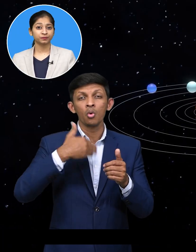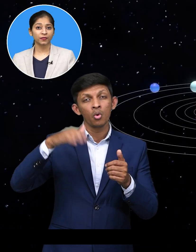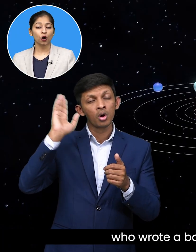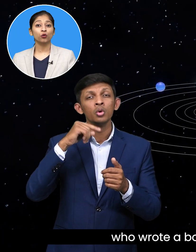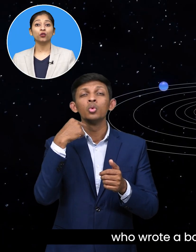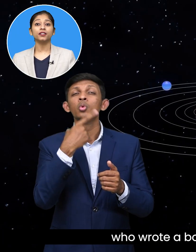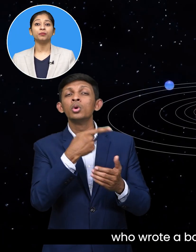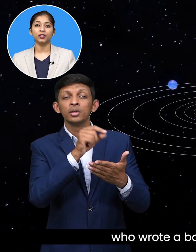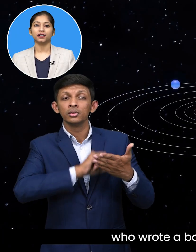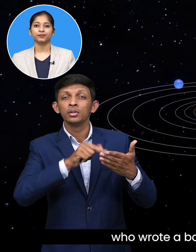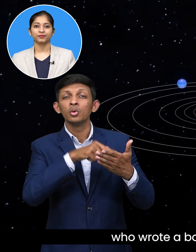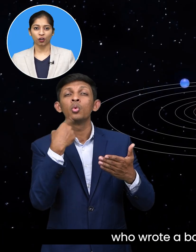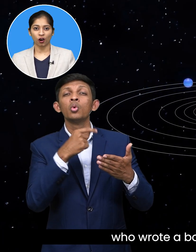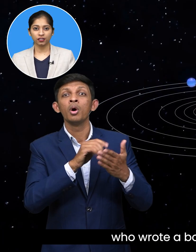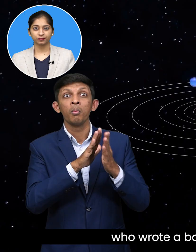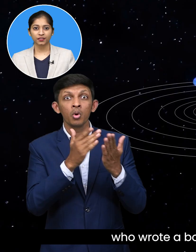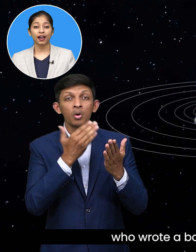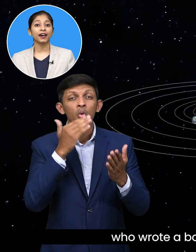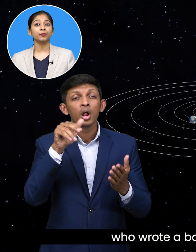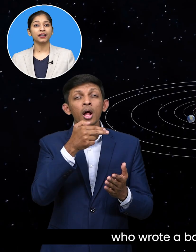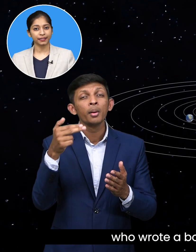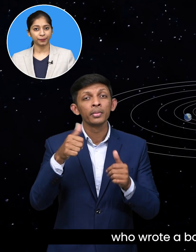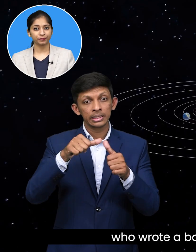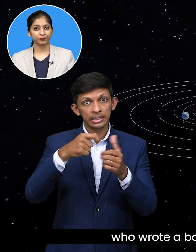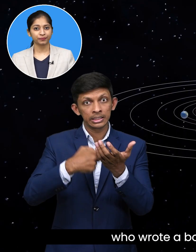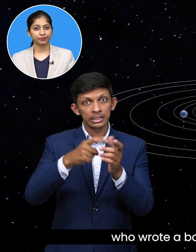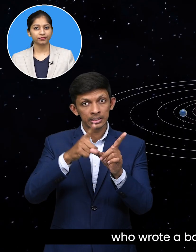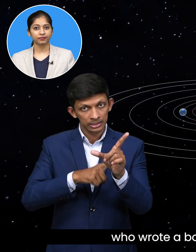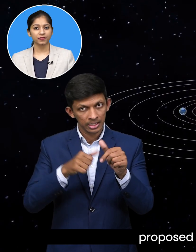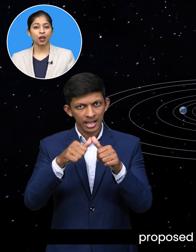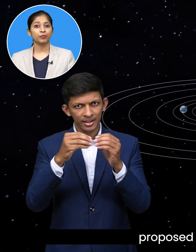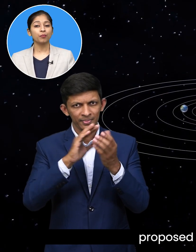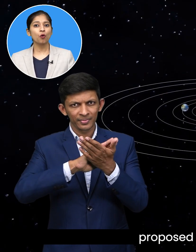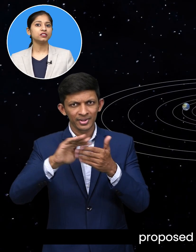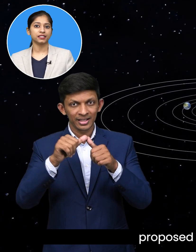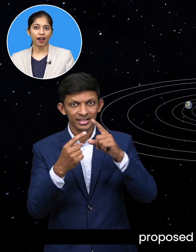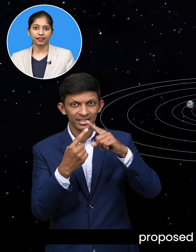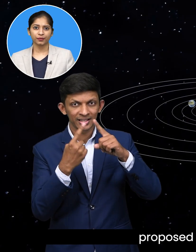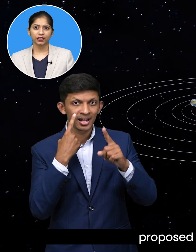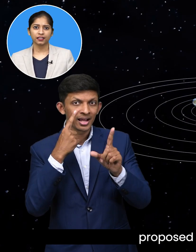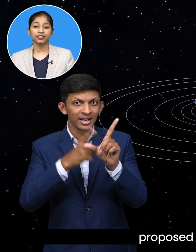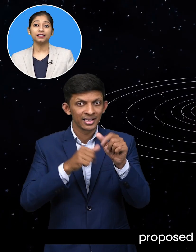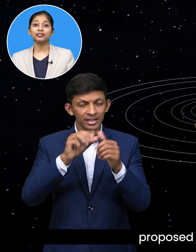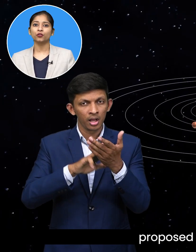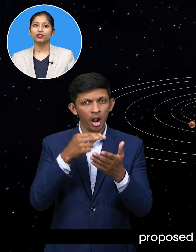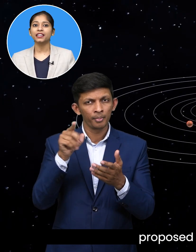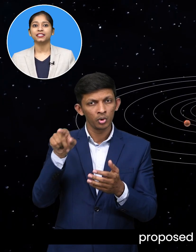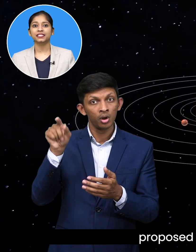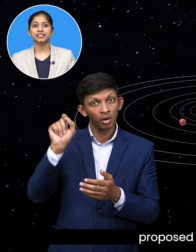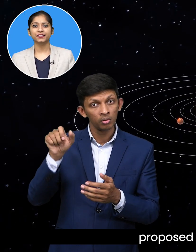Aryabhatta, who wrote a book called Aryabhattiyam, proposed that the